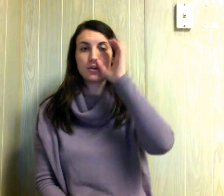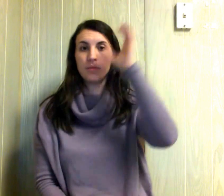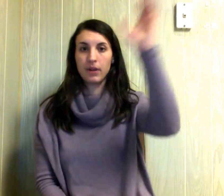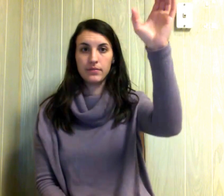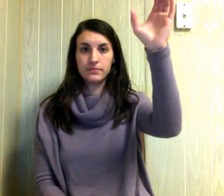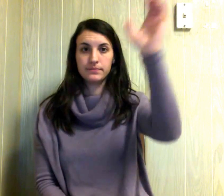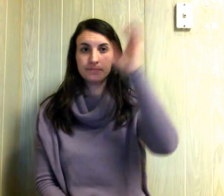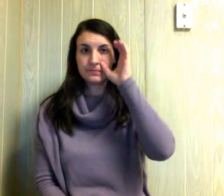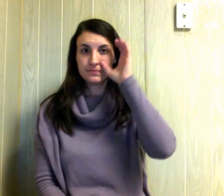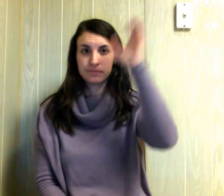October.